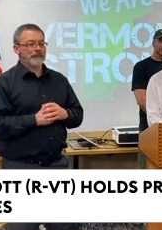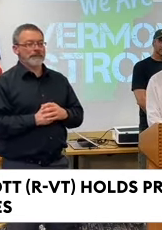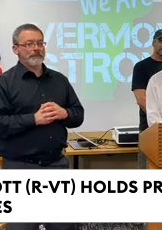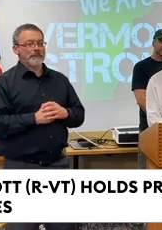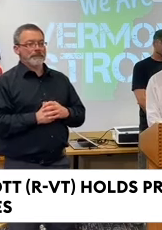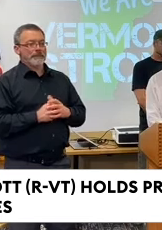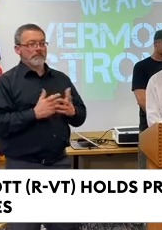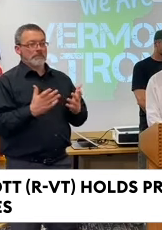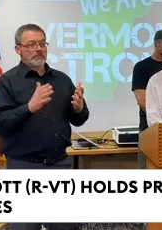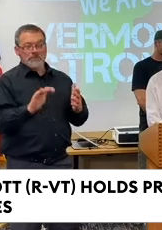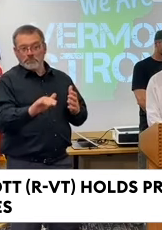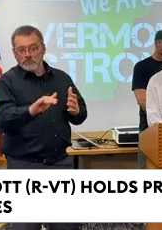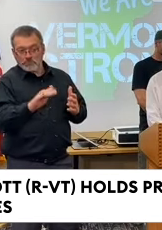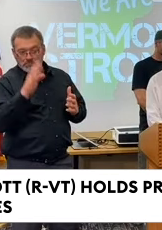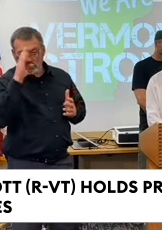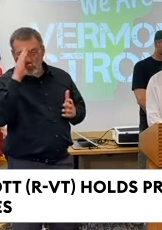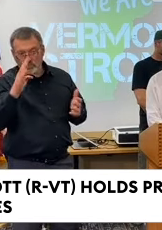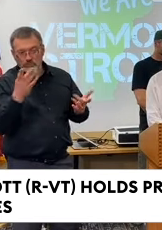Chris Roy.